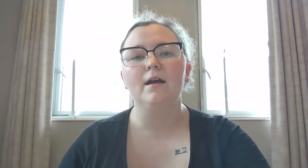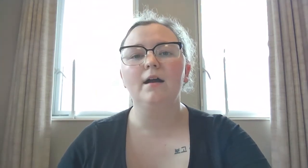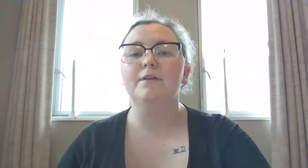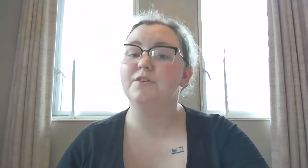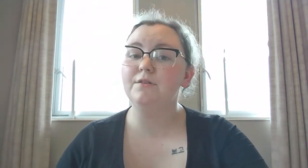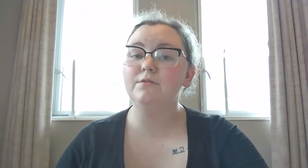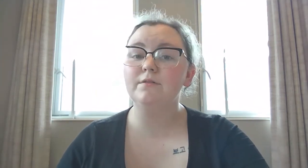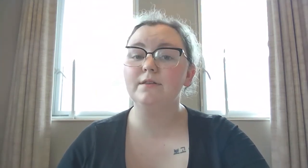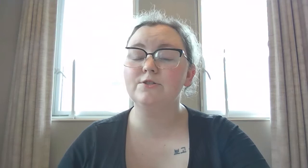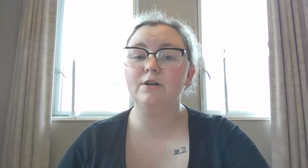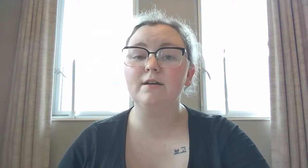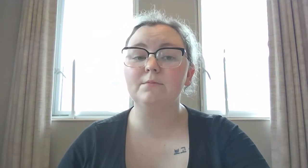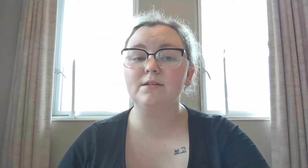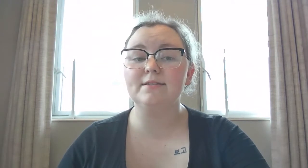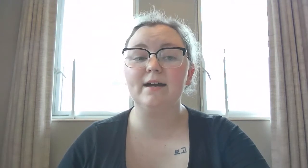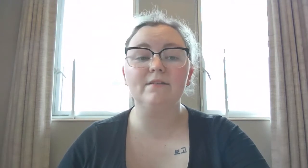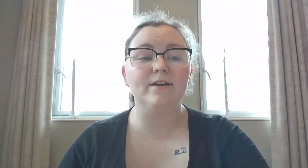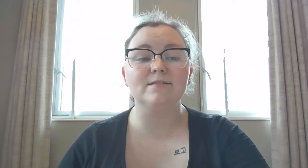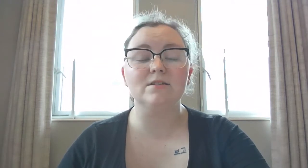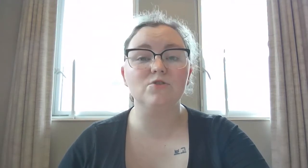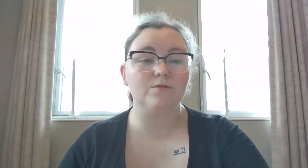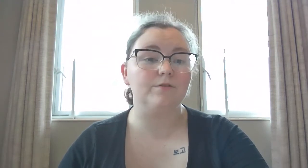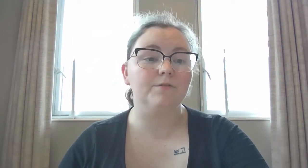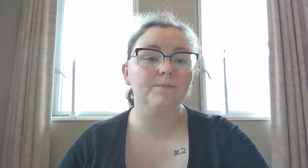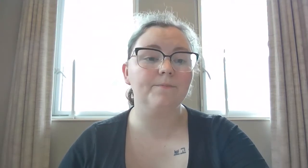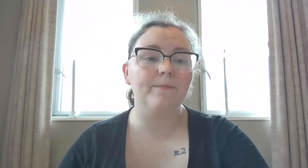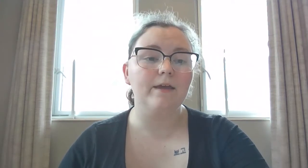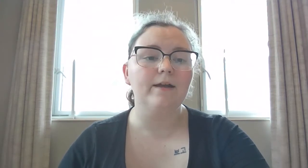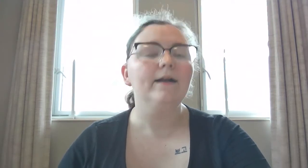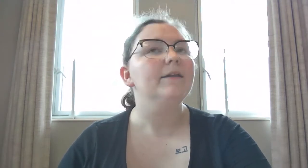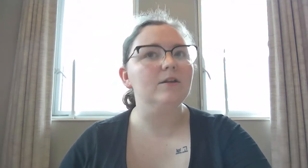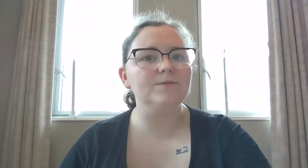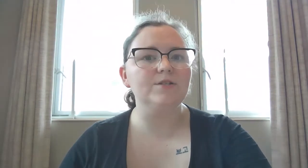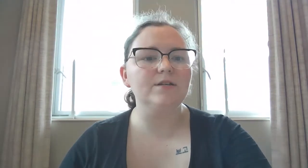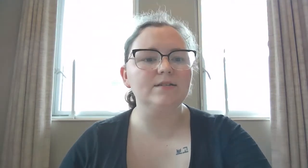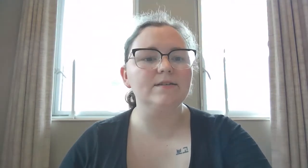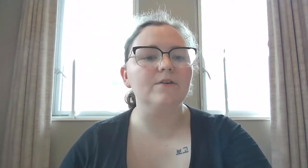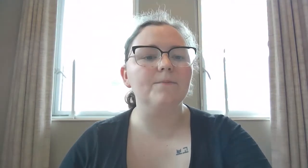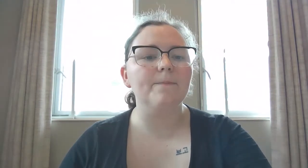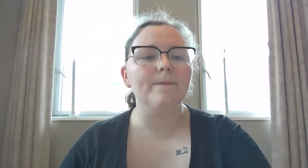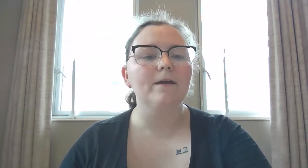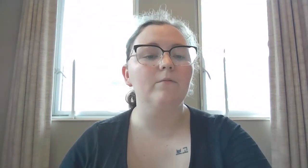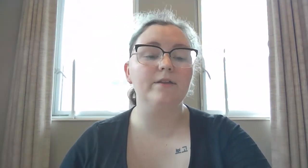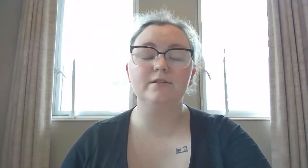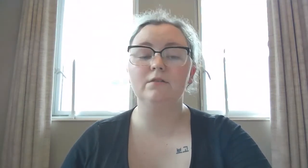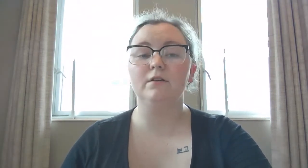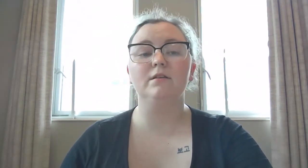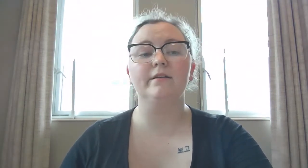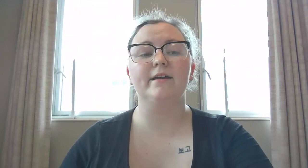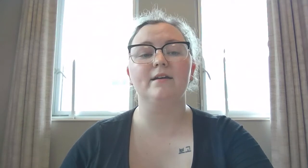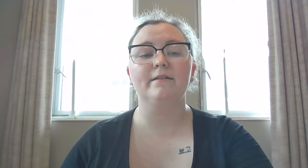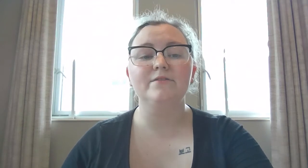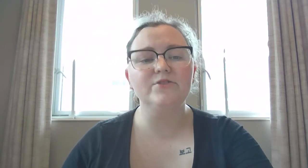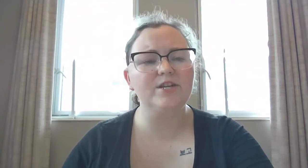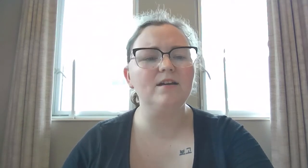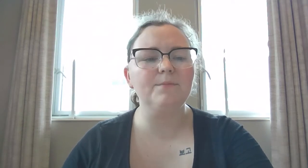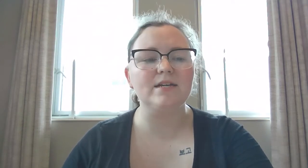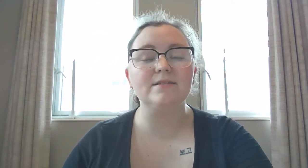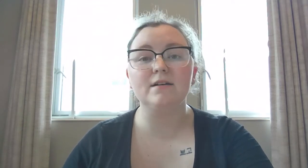You, the jury, will decide if that's true. Here's what you need to know. While they don't look alike, Jacob and Esau are